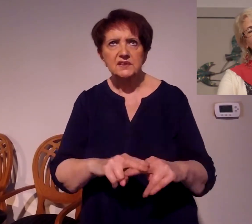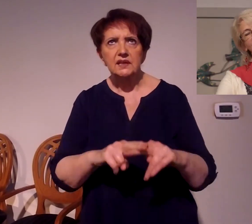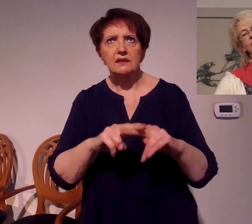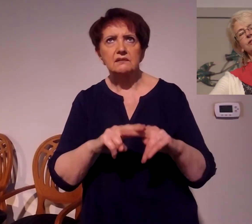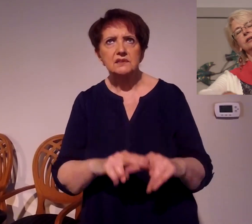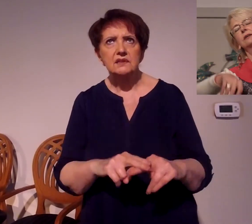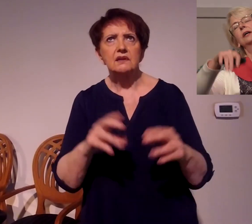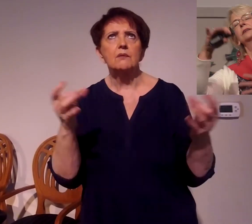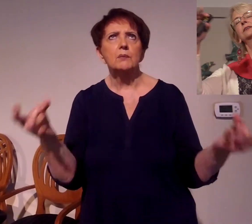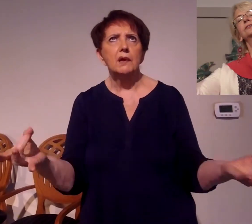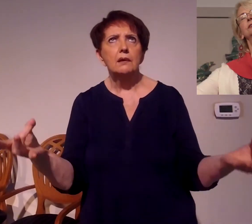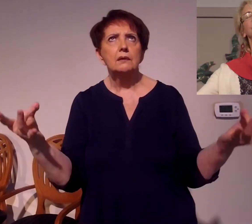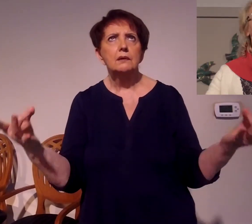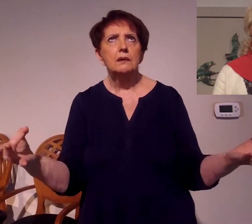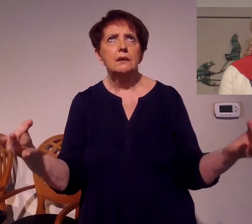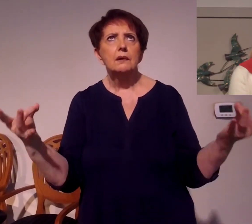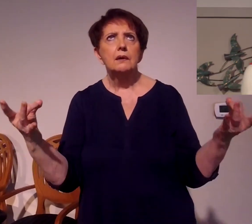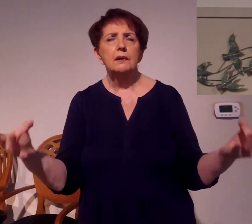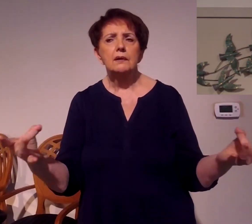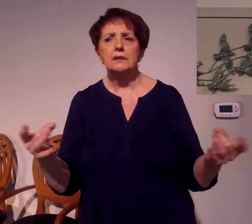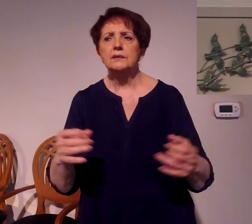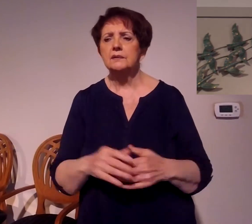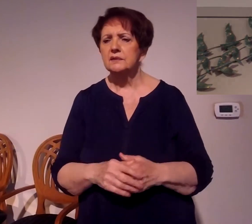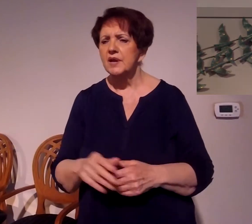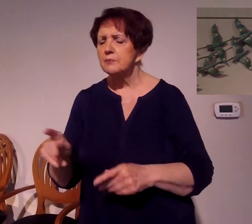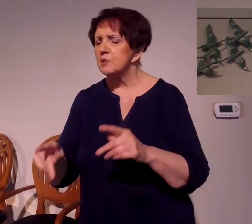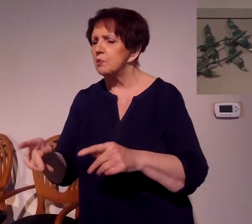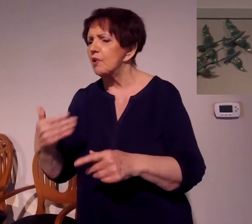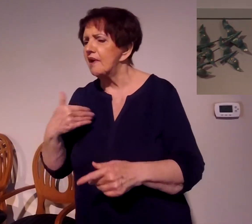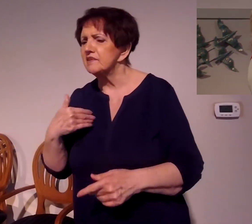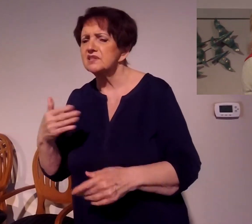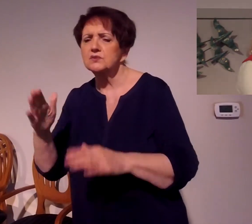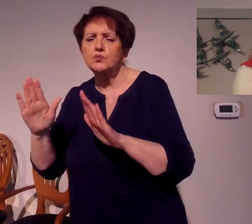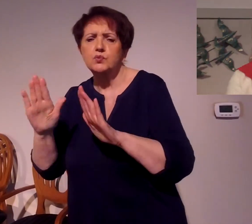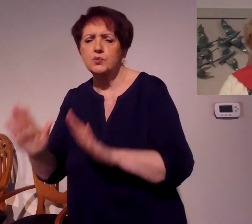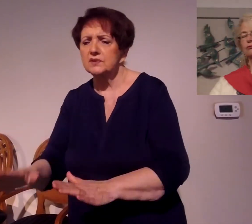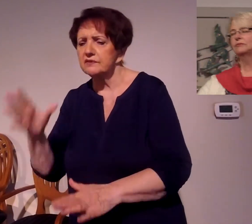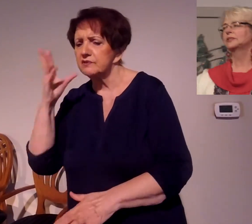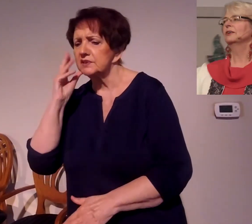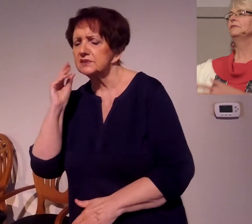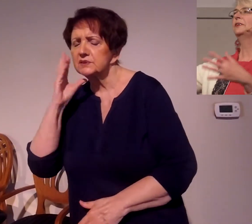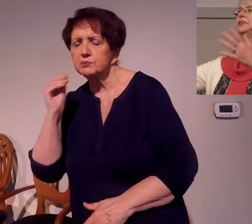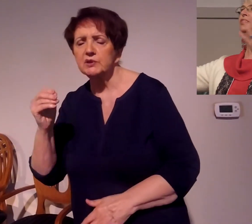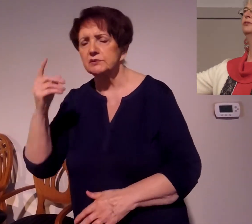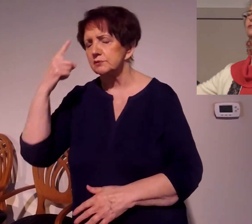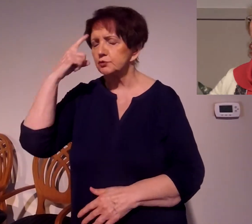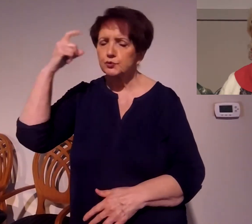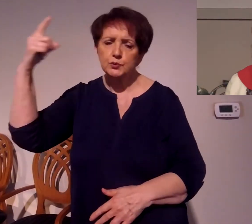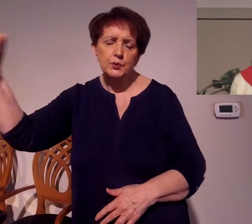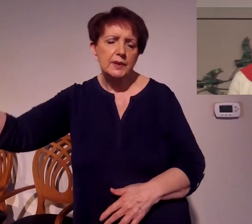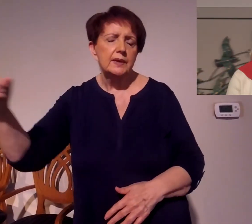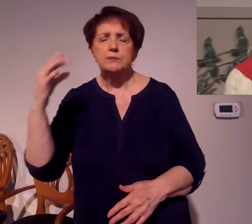people they're seeing colors, and they're having all these flights of experiences, and they're drifting off into the